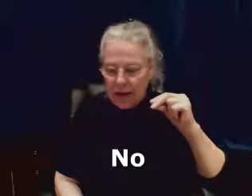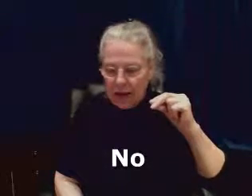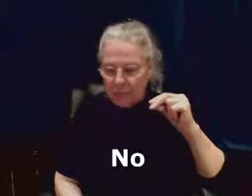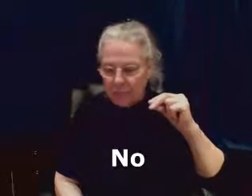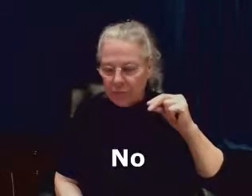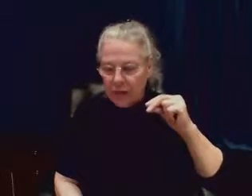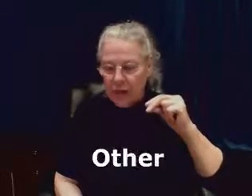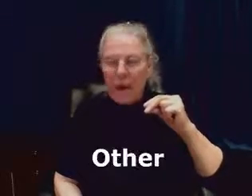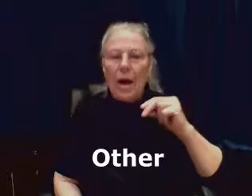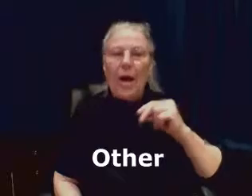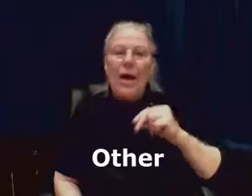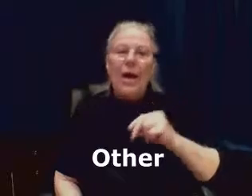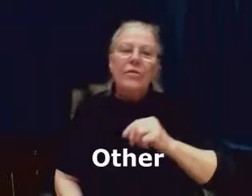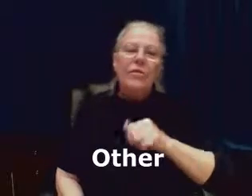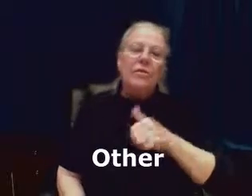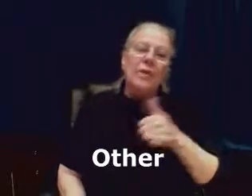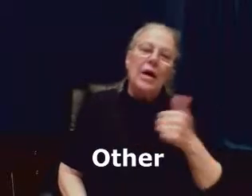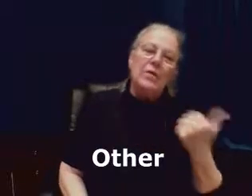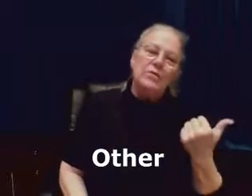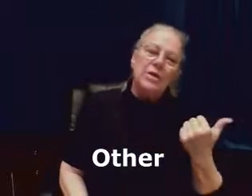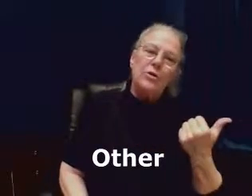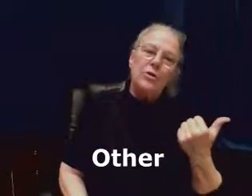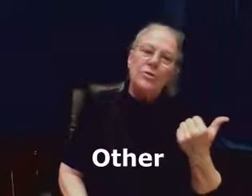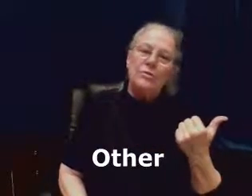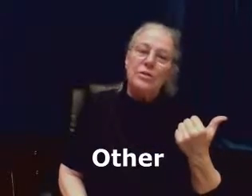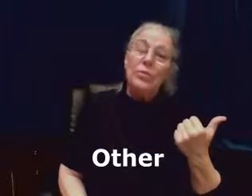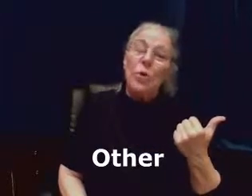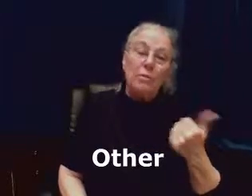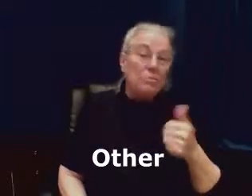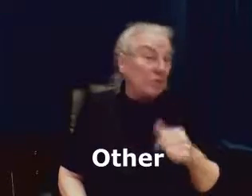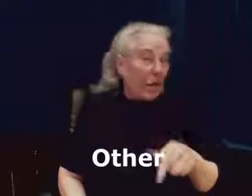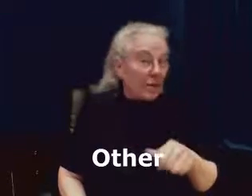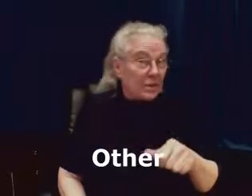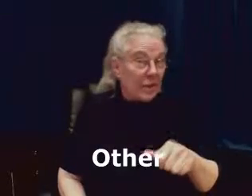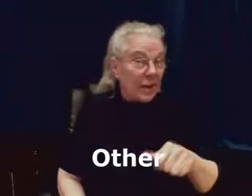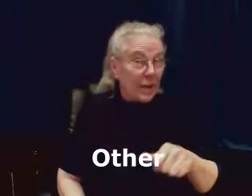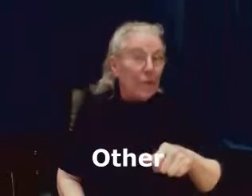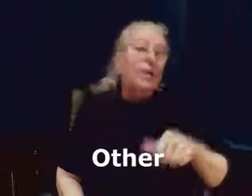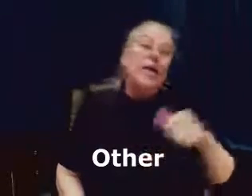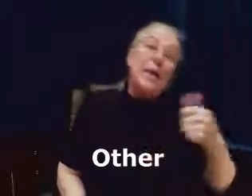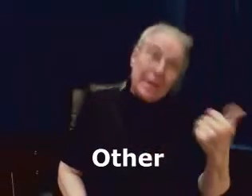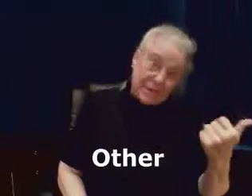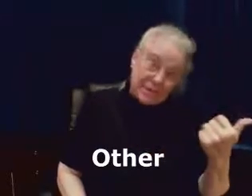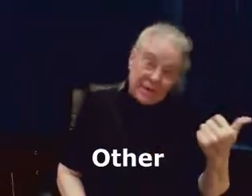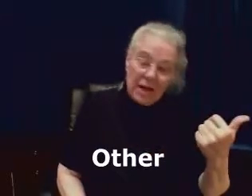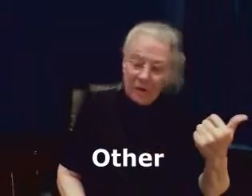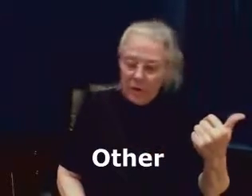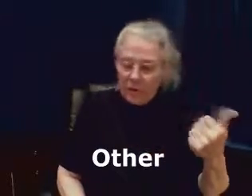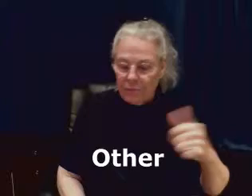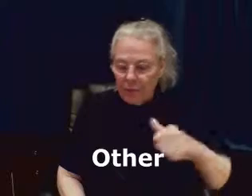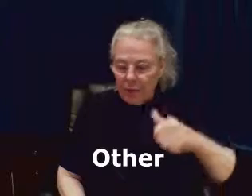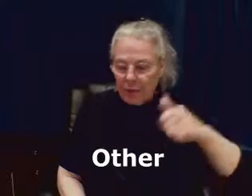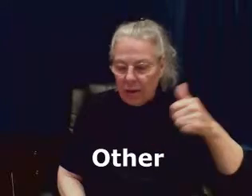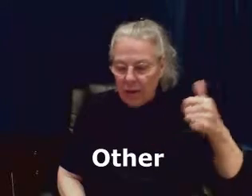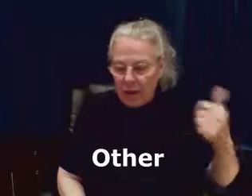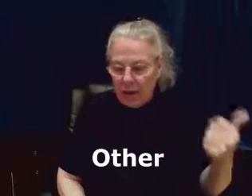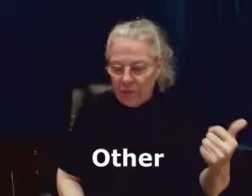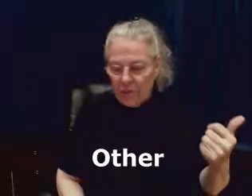down. Other, and you see your thumb just point, no, it's not here, it's the other one. Other.